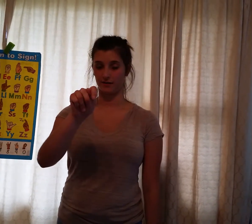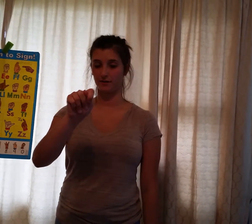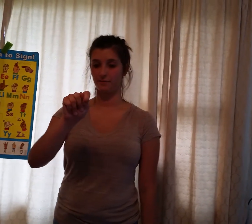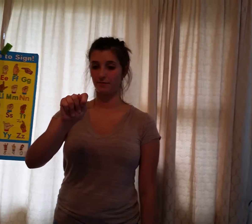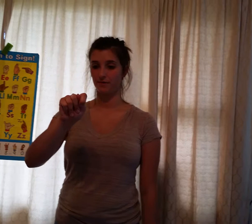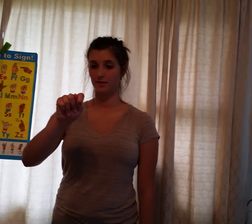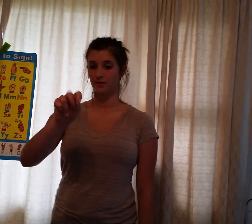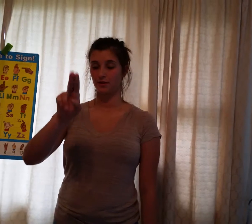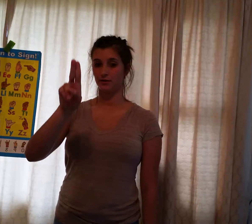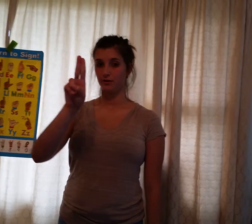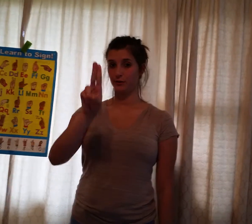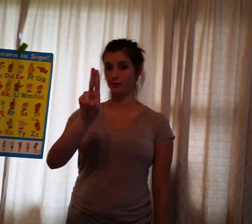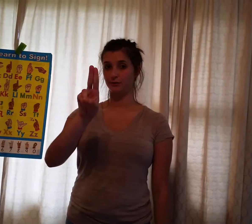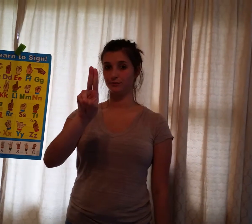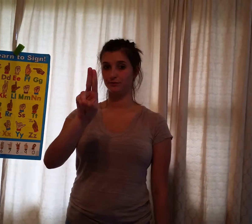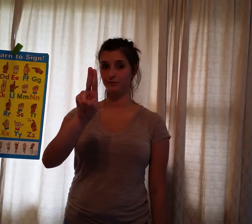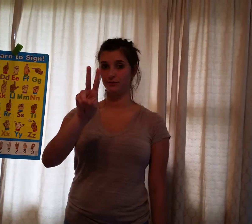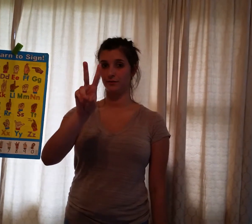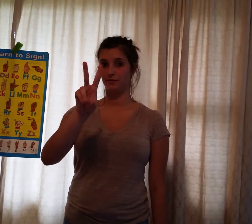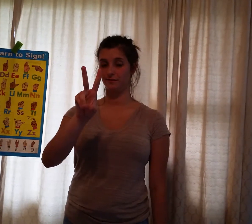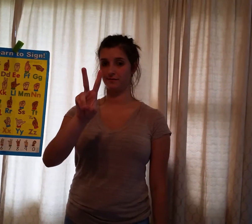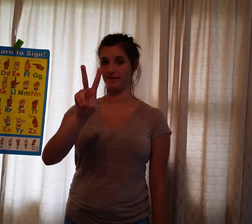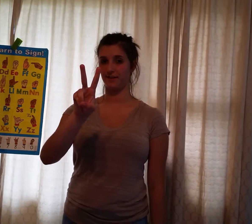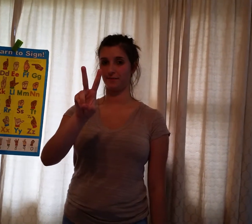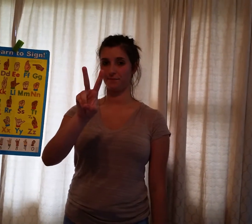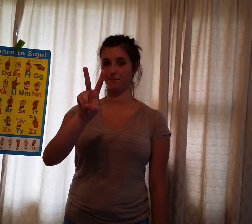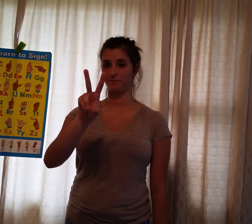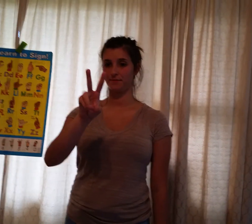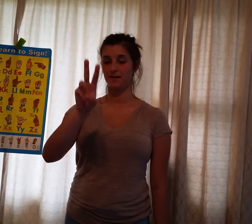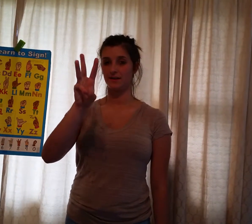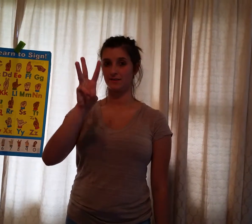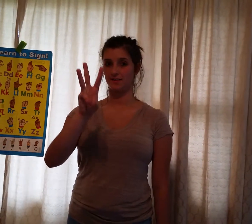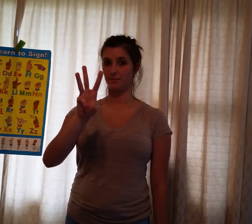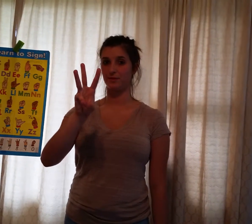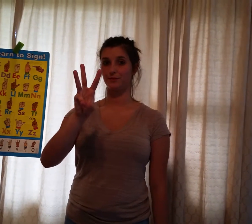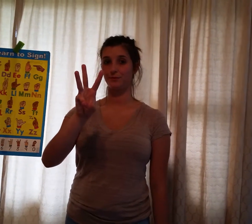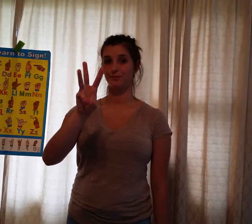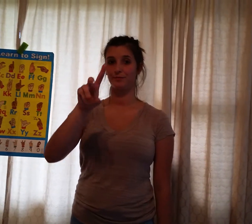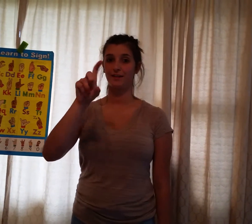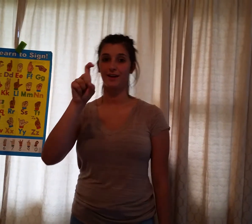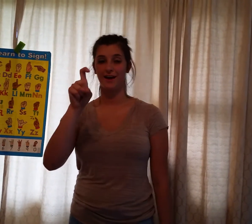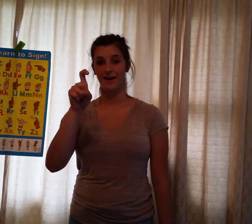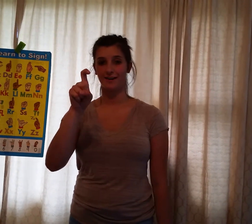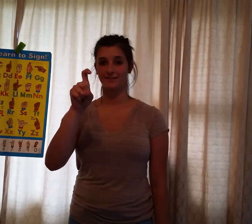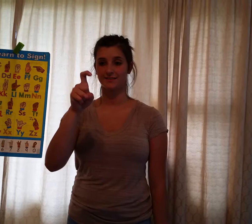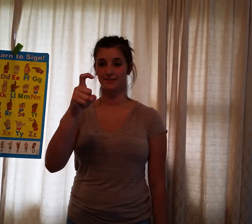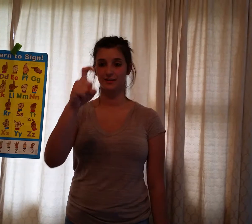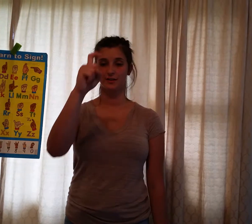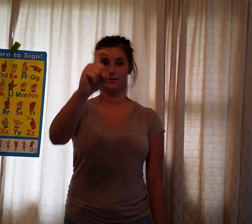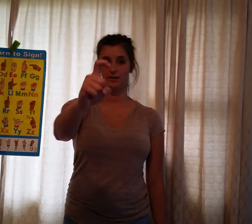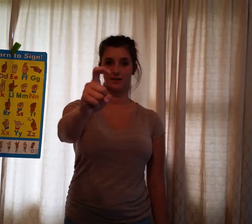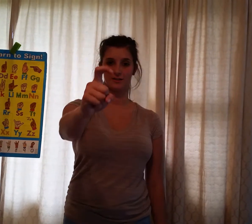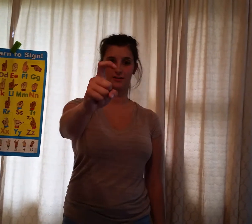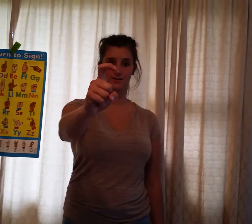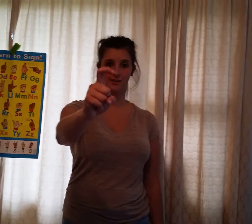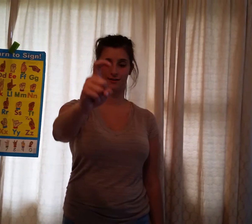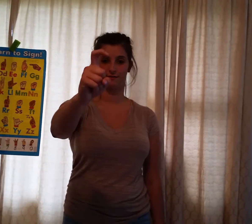finger. U, V, W, X, your hand is just kind of fish